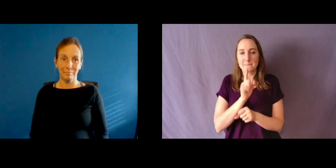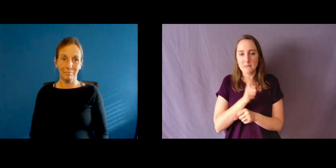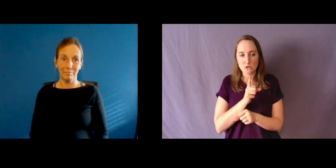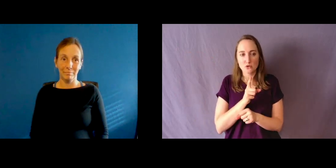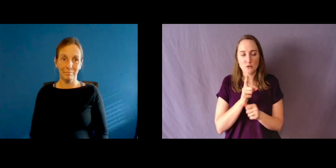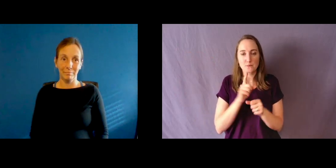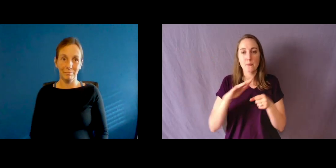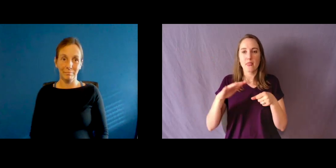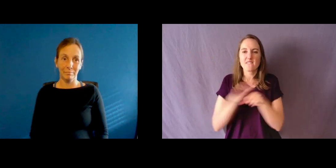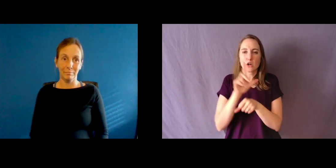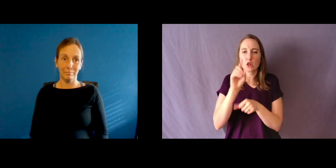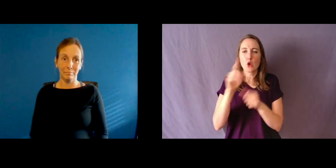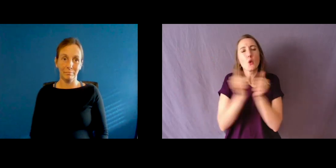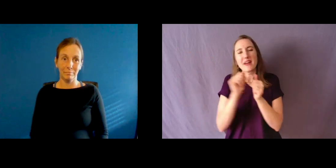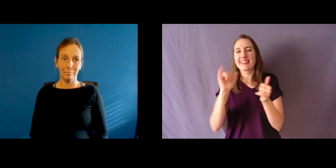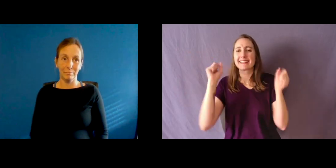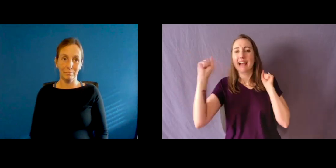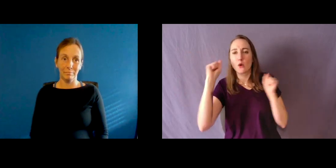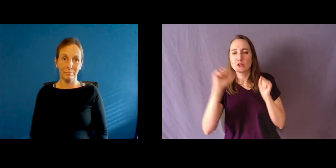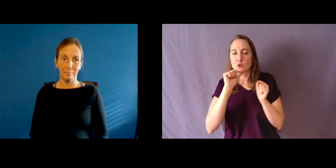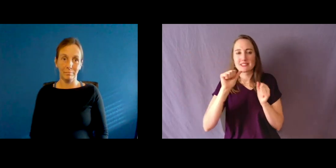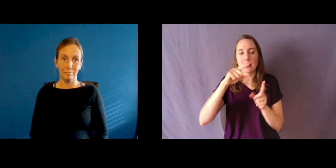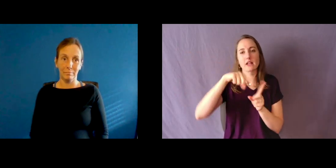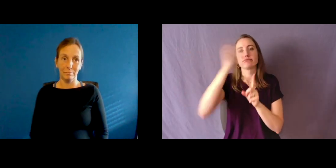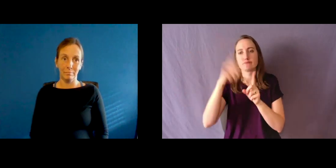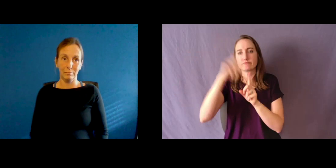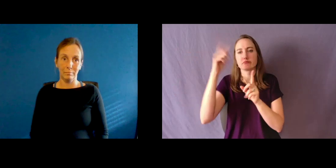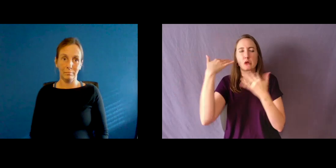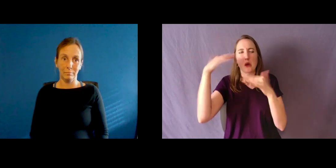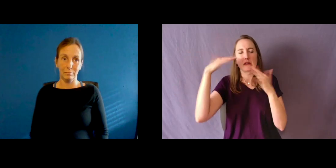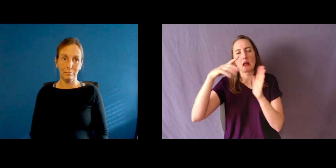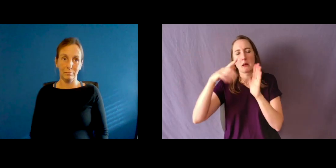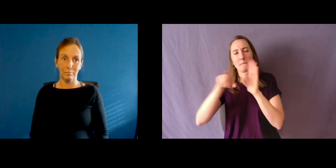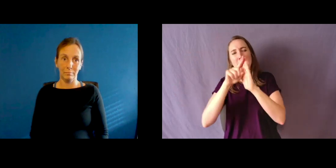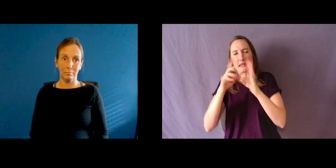with a full load of something like towels, so that way it doesn't hit, the side of the washer.